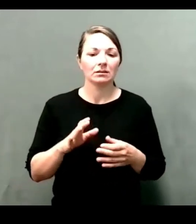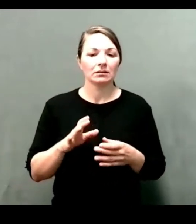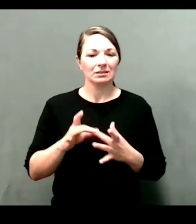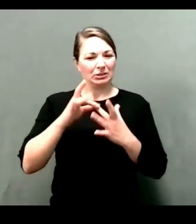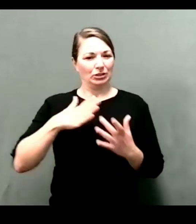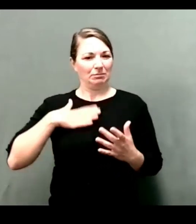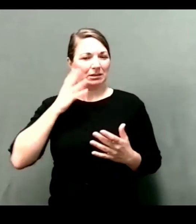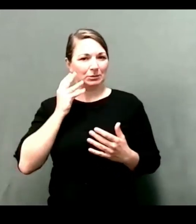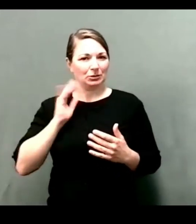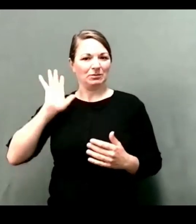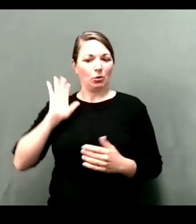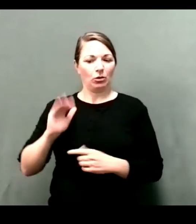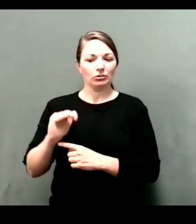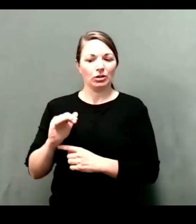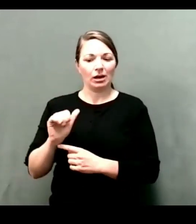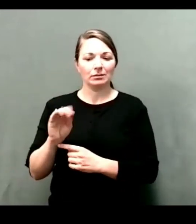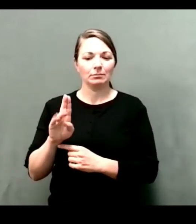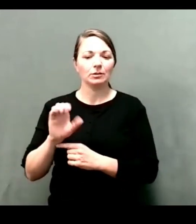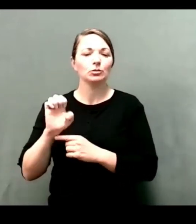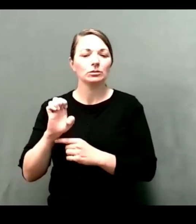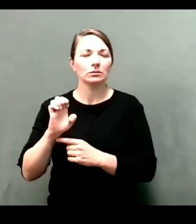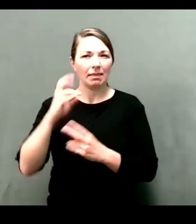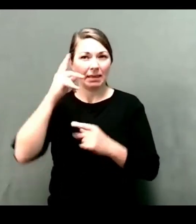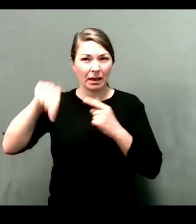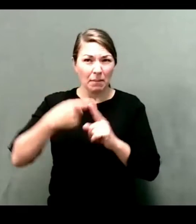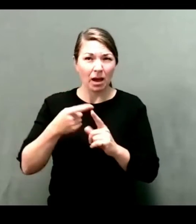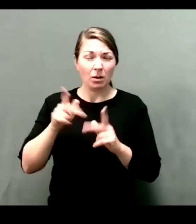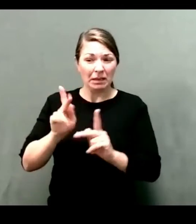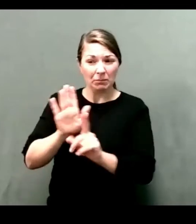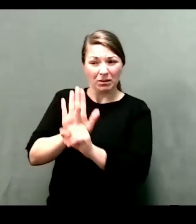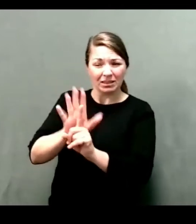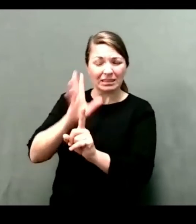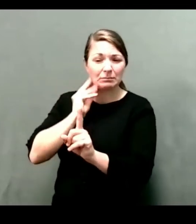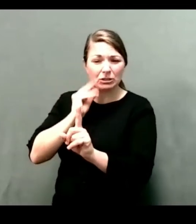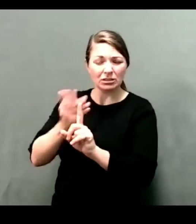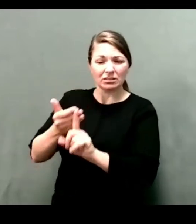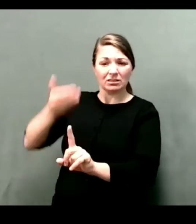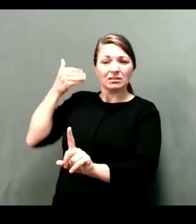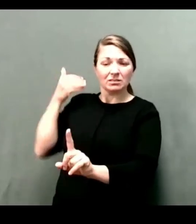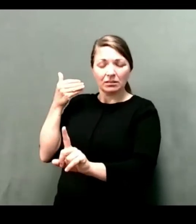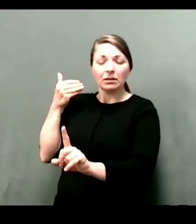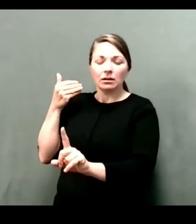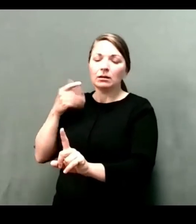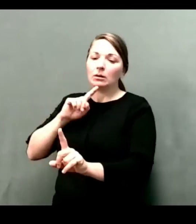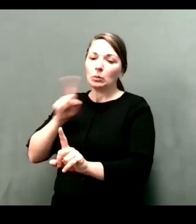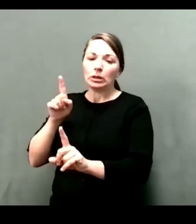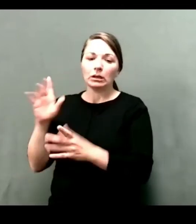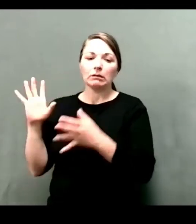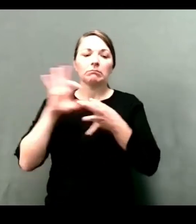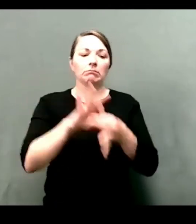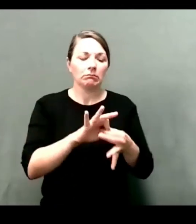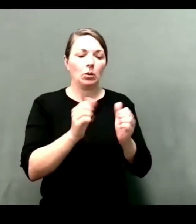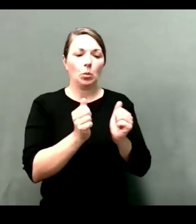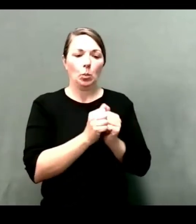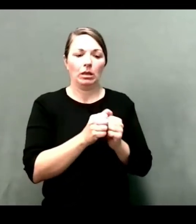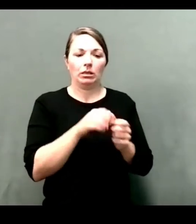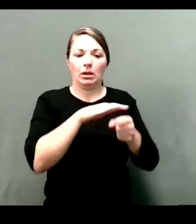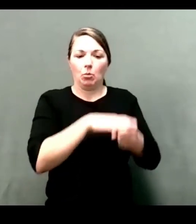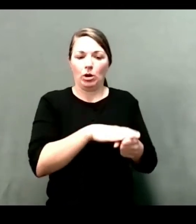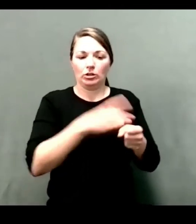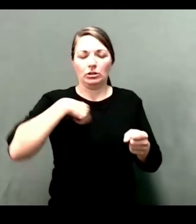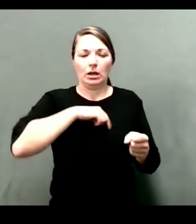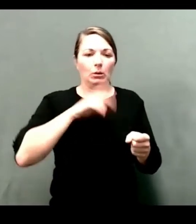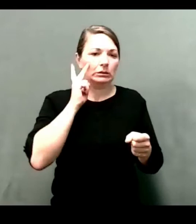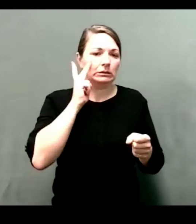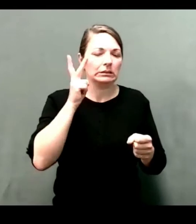about the experiences that folks have. This was crucial for us when it came to being able to make connections back to the forms of oppression that we identify on the